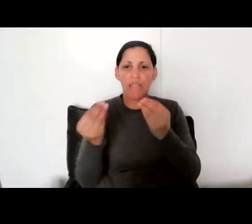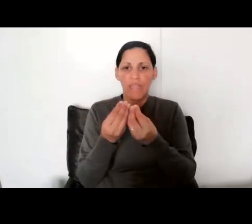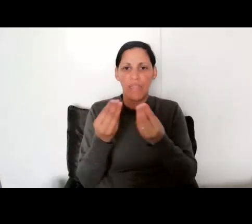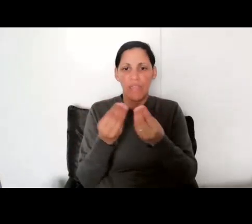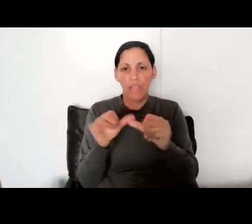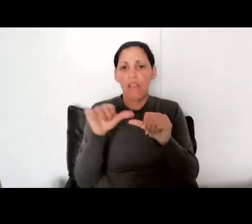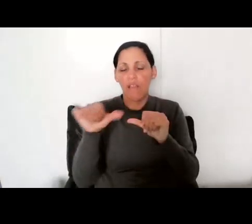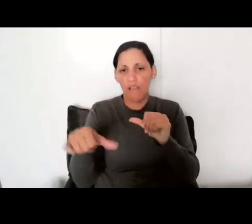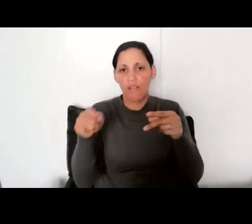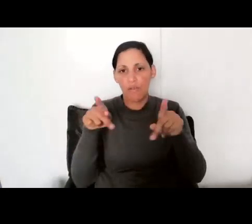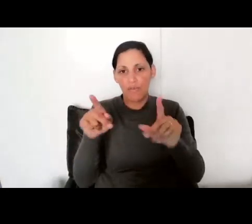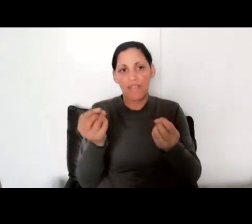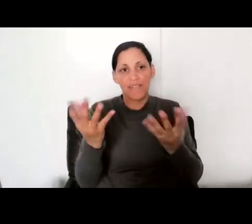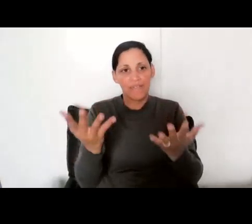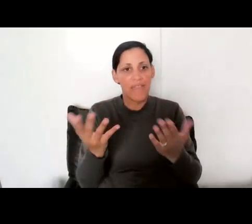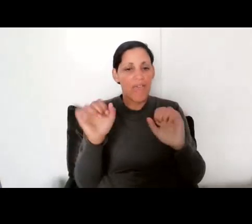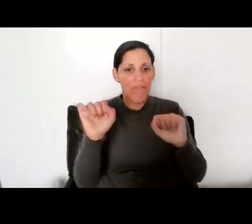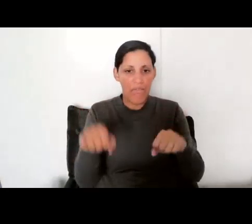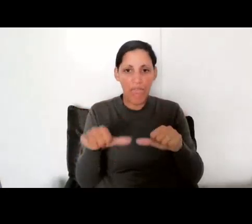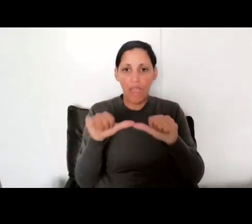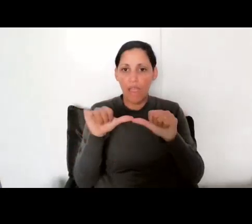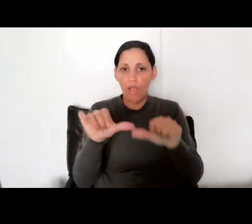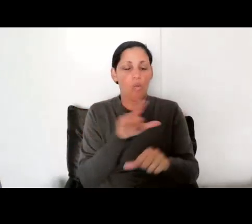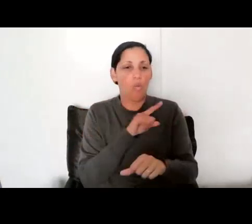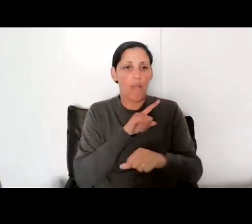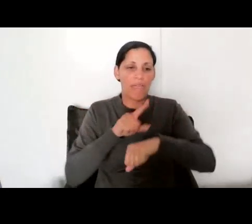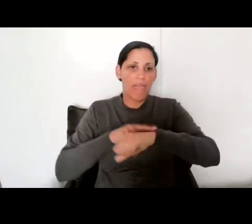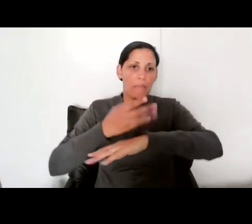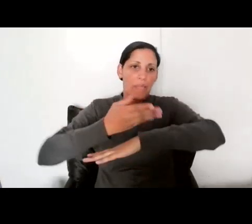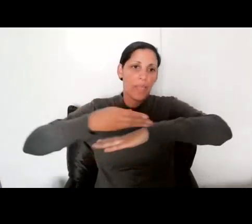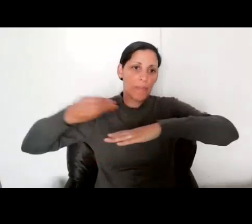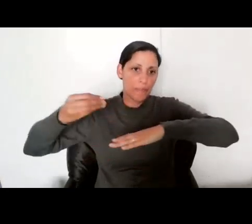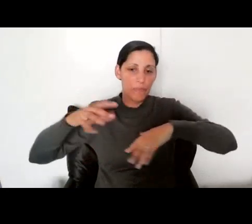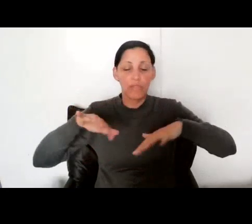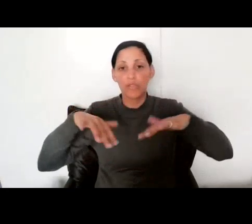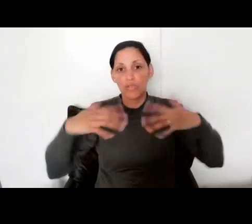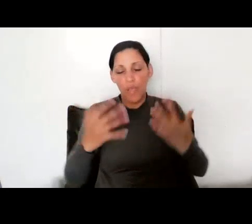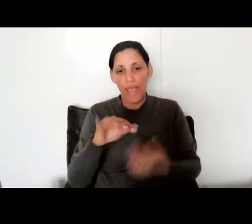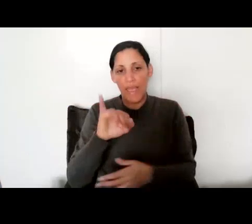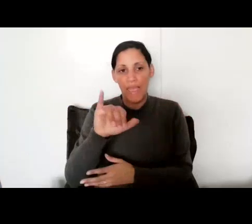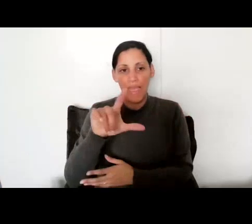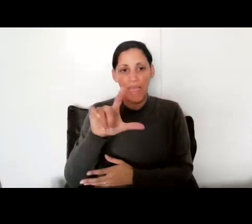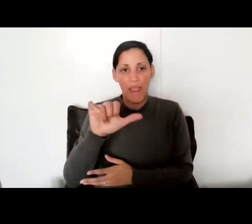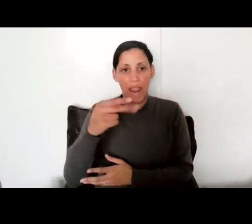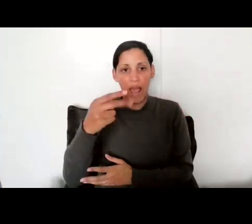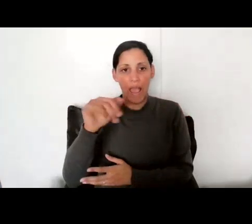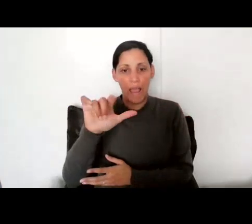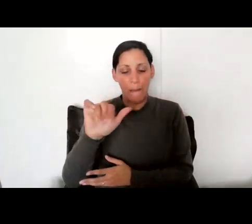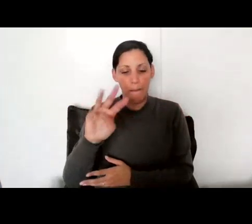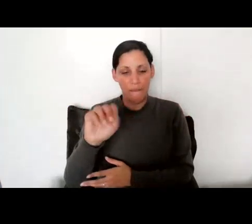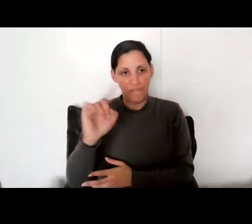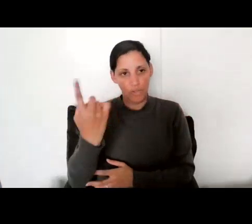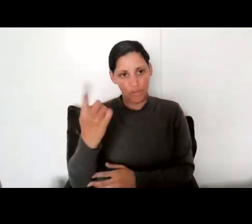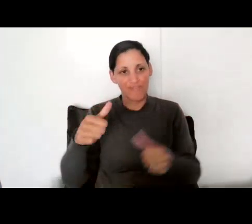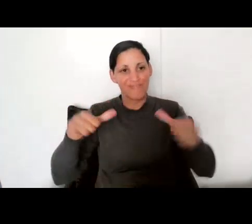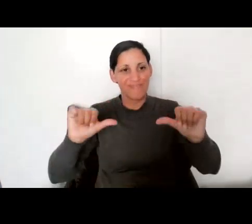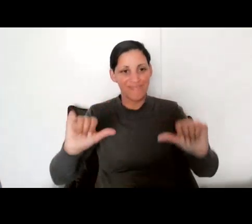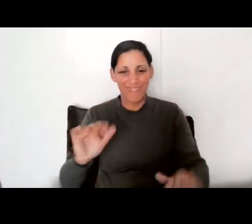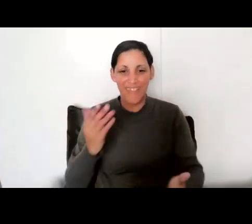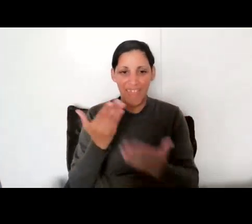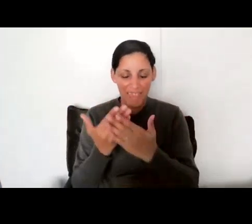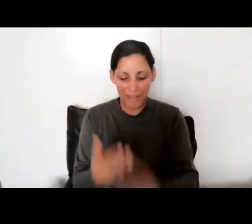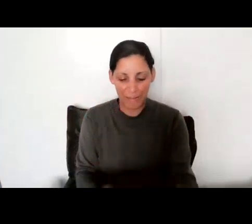people opportunity to also go, because we always seem to run out of time. So let me allow Ilham to go, then whoever else wants to. Yeah, let me not